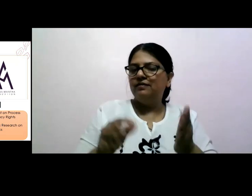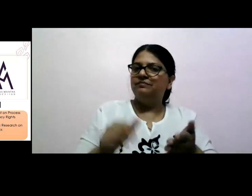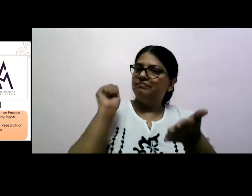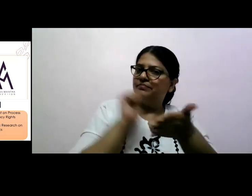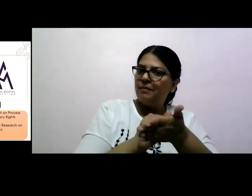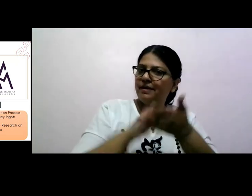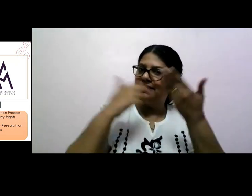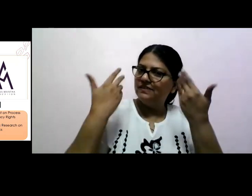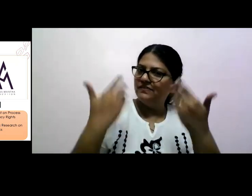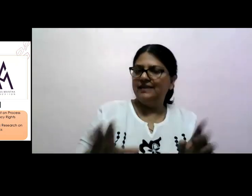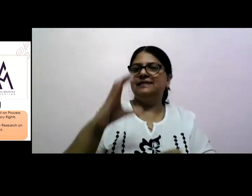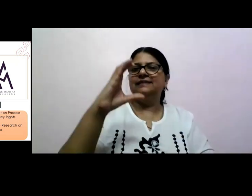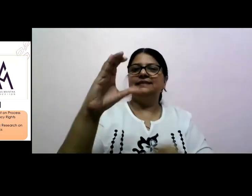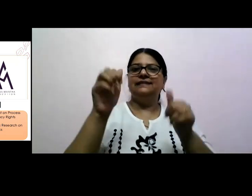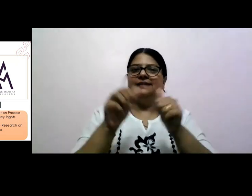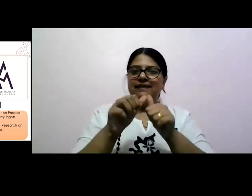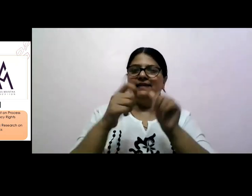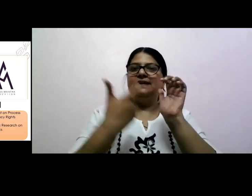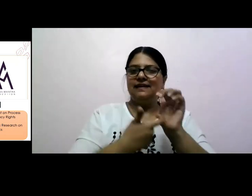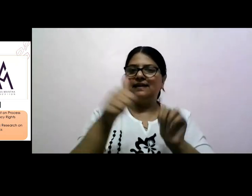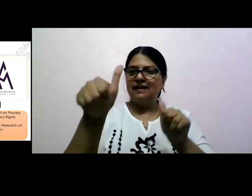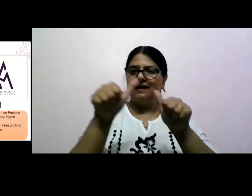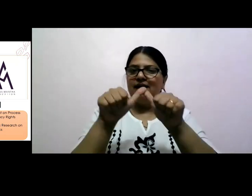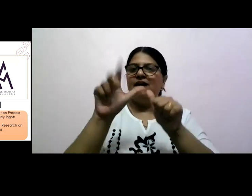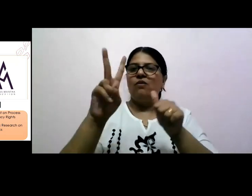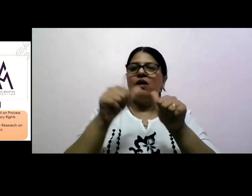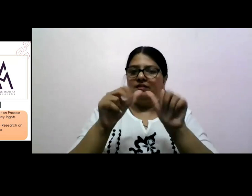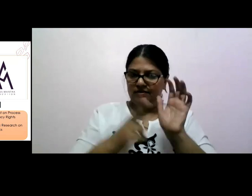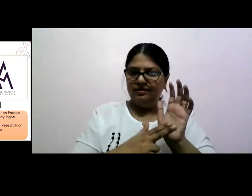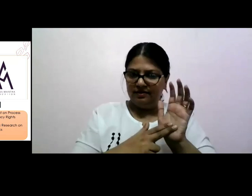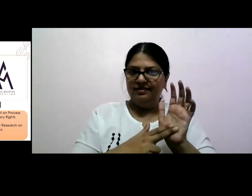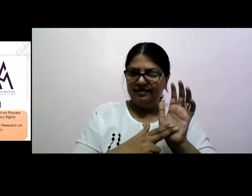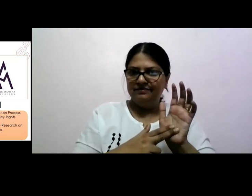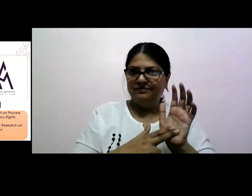have videos, and we want to, write an open letter to